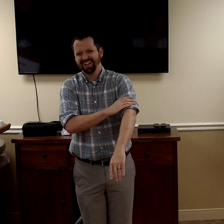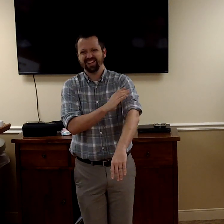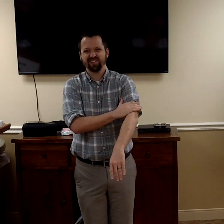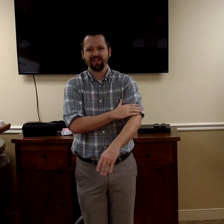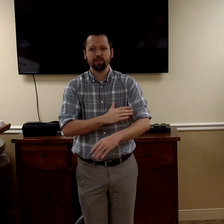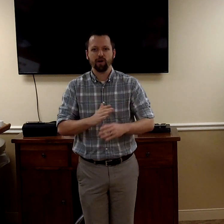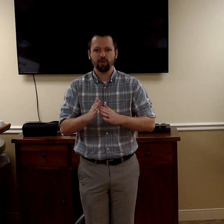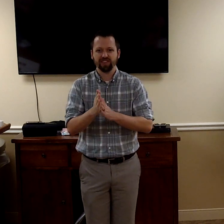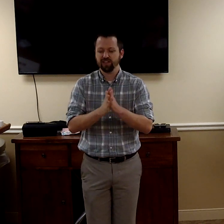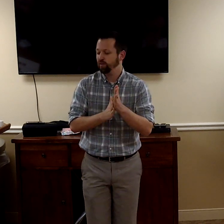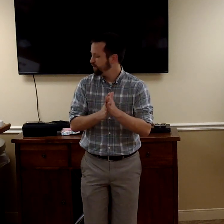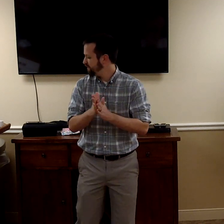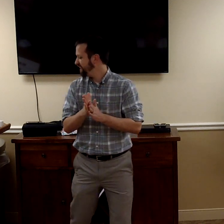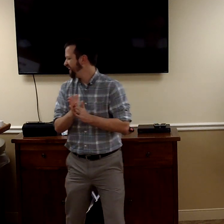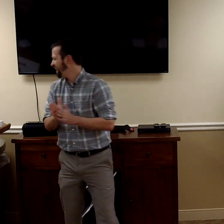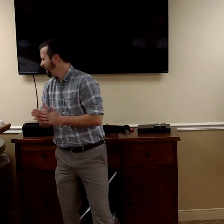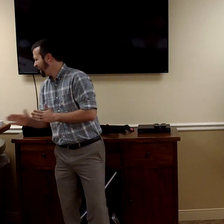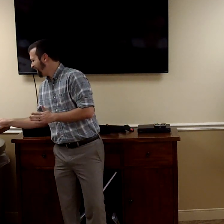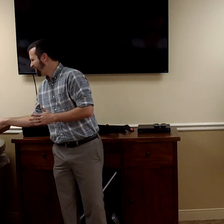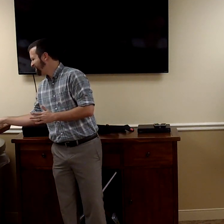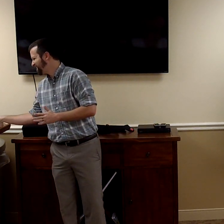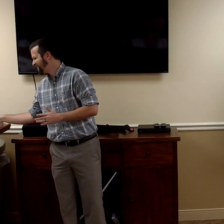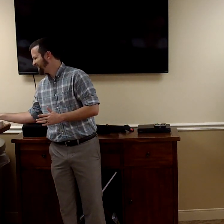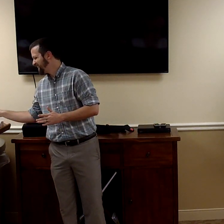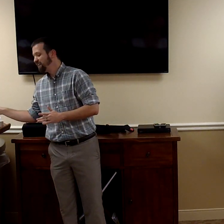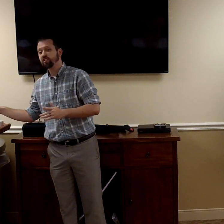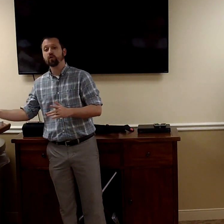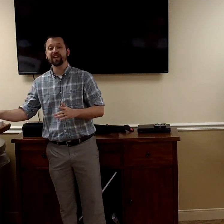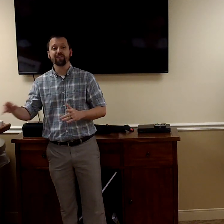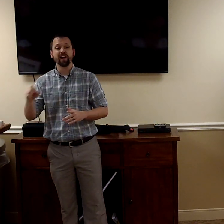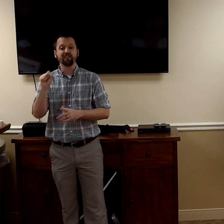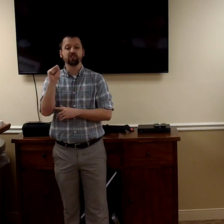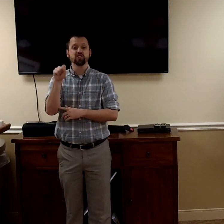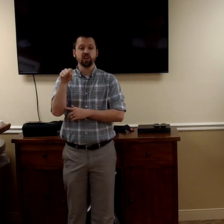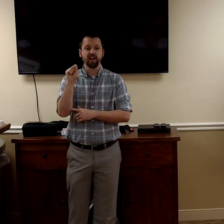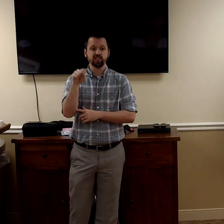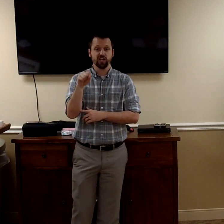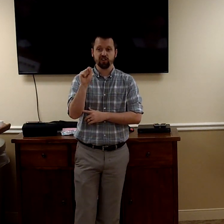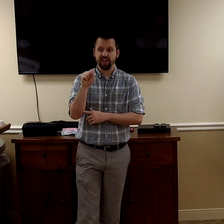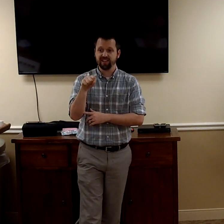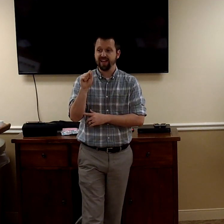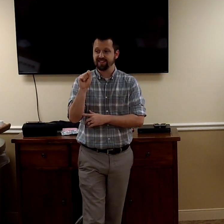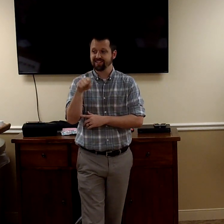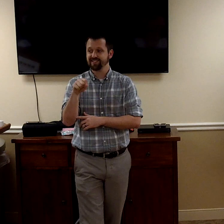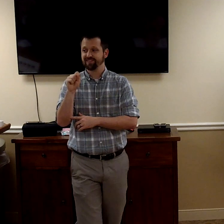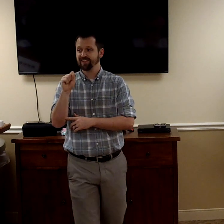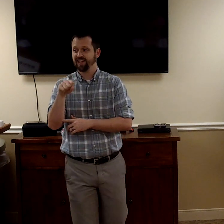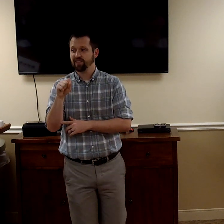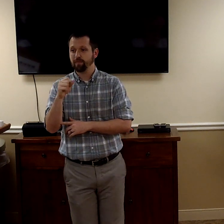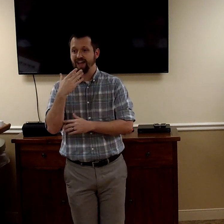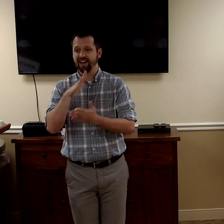He was having a ball with it, though. So never ever just nod and shake your head yes. It's a bad